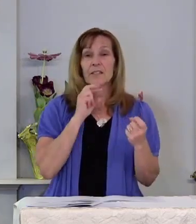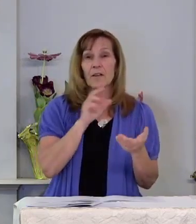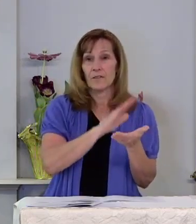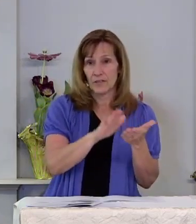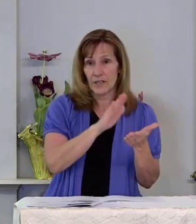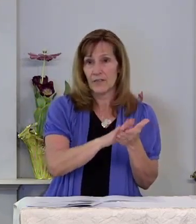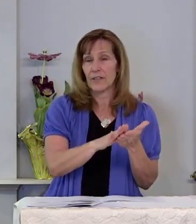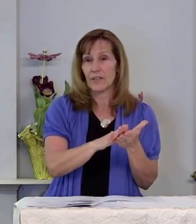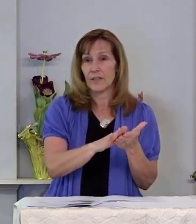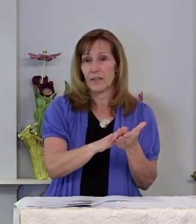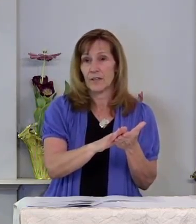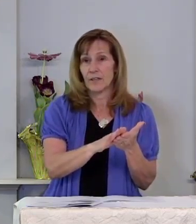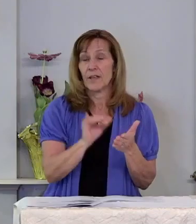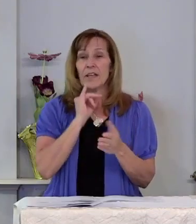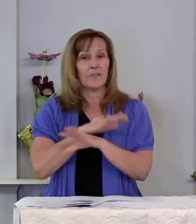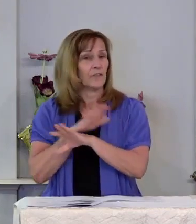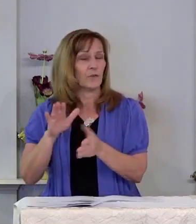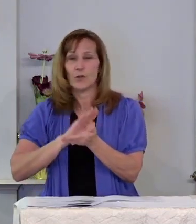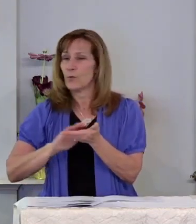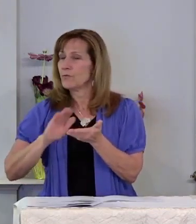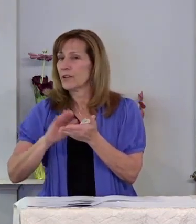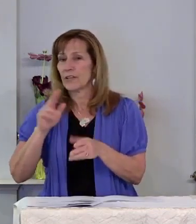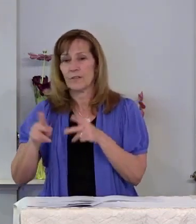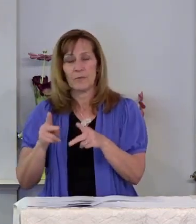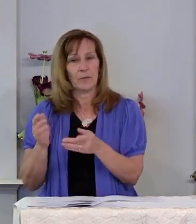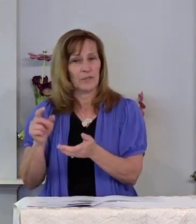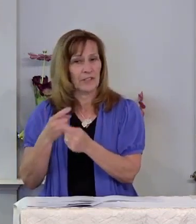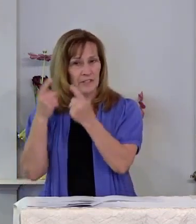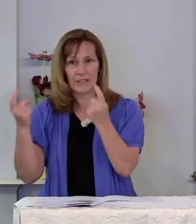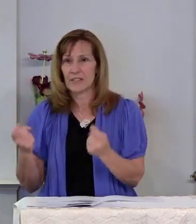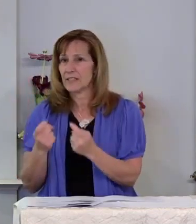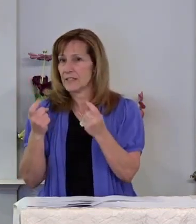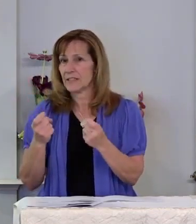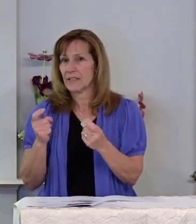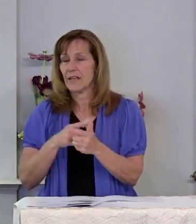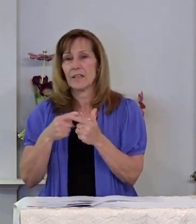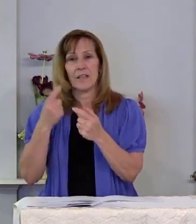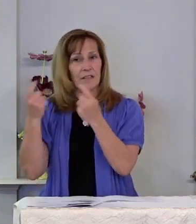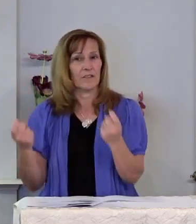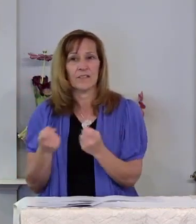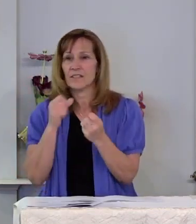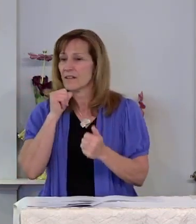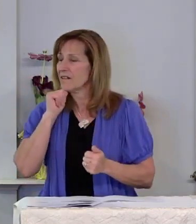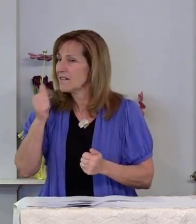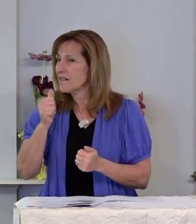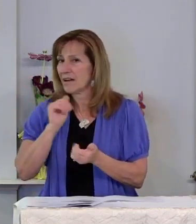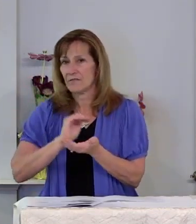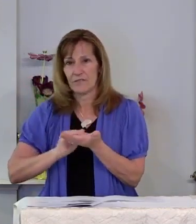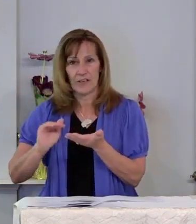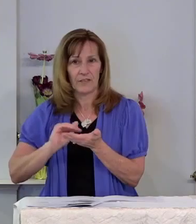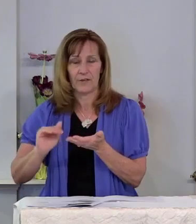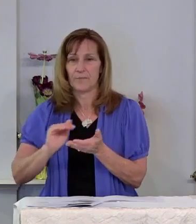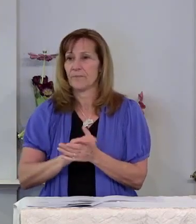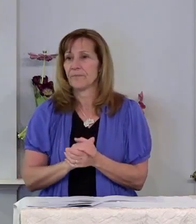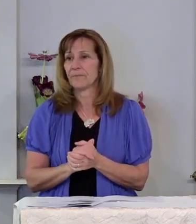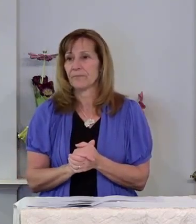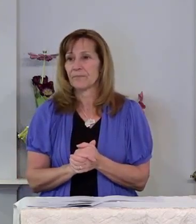forgiven. If you don't forgive people's sins, then their sins are not forgiven."